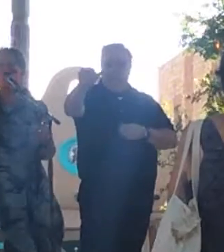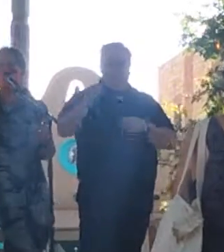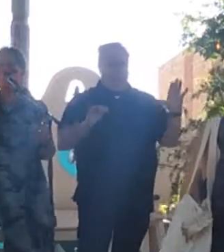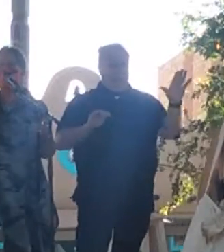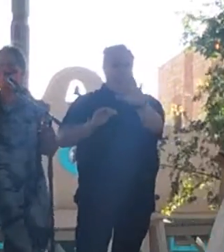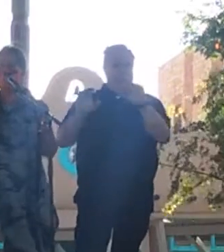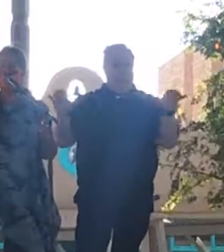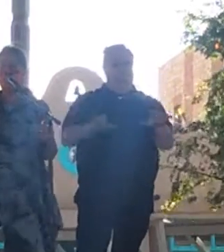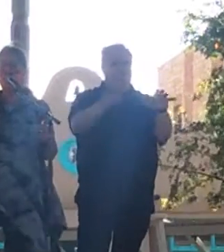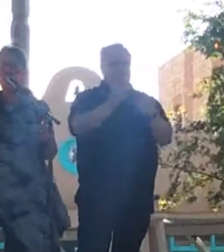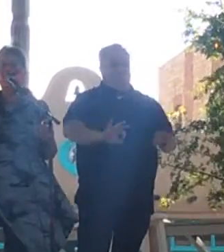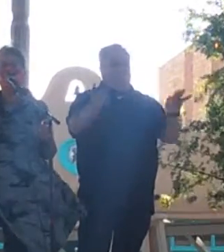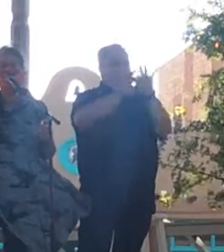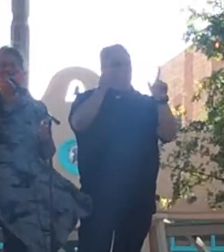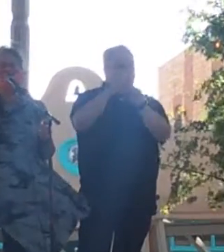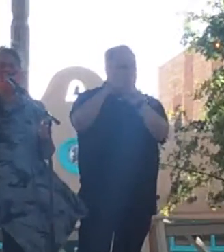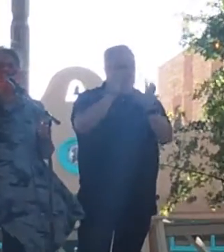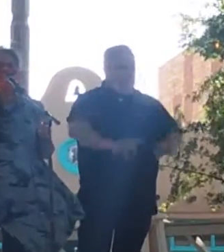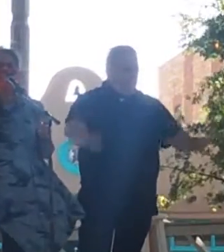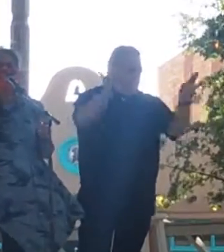actions matter, their words matter.